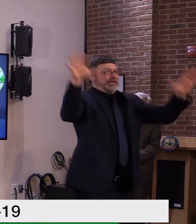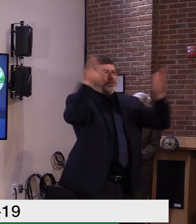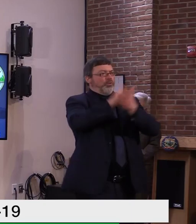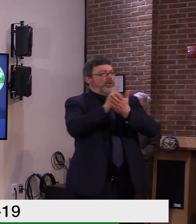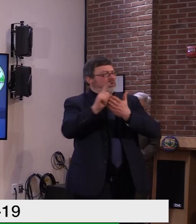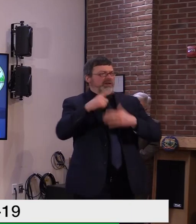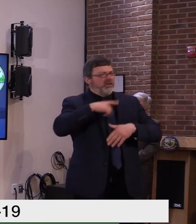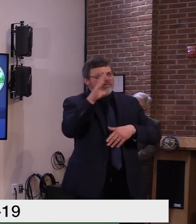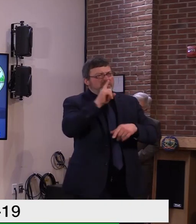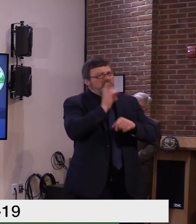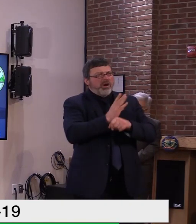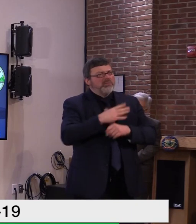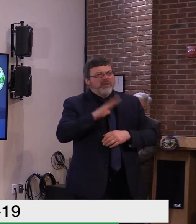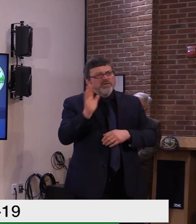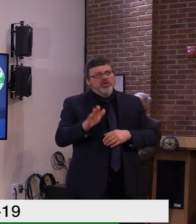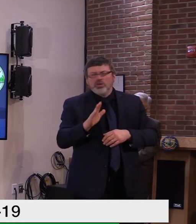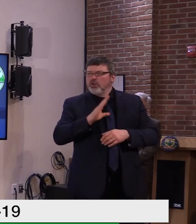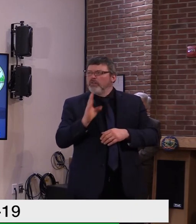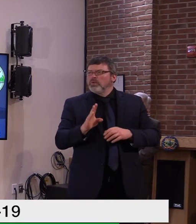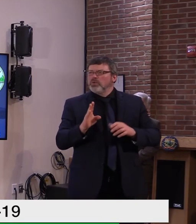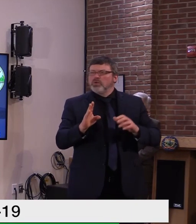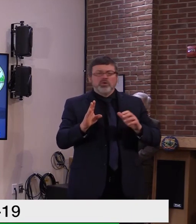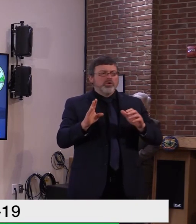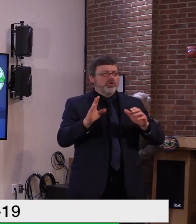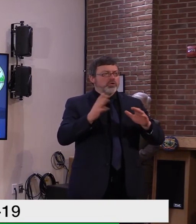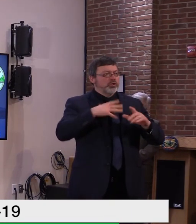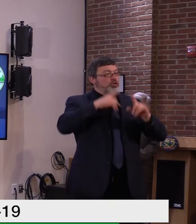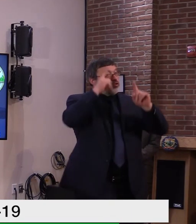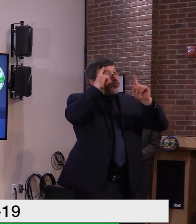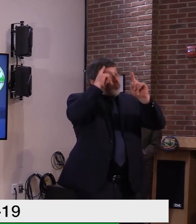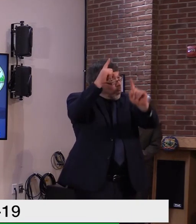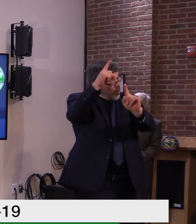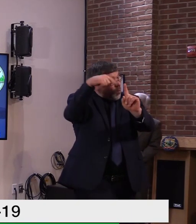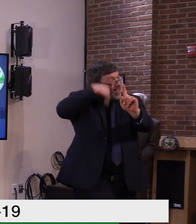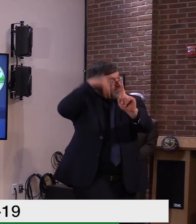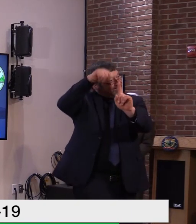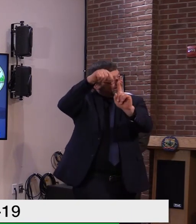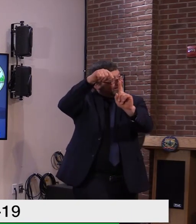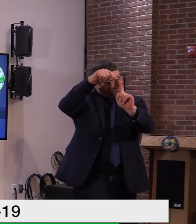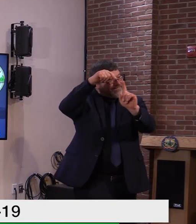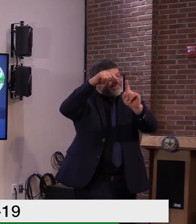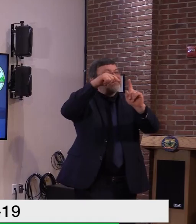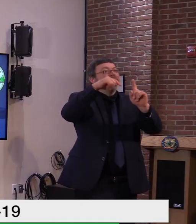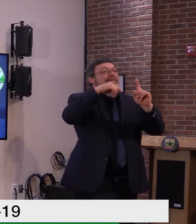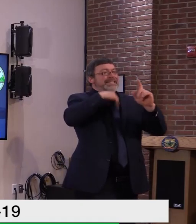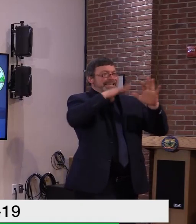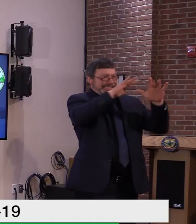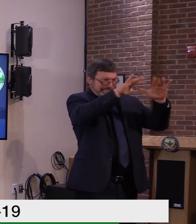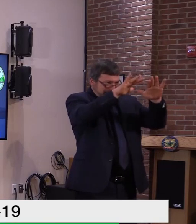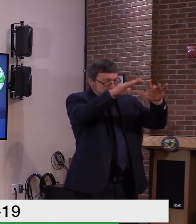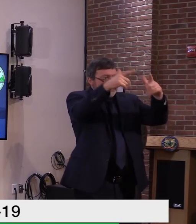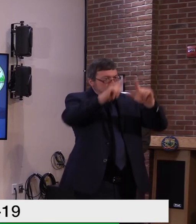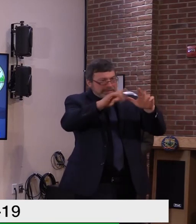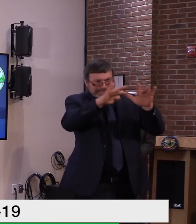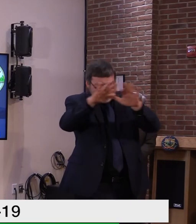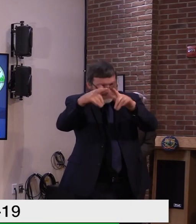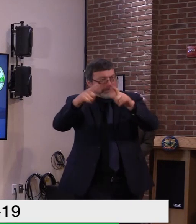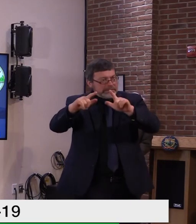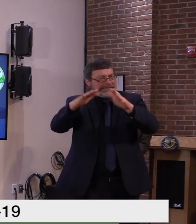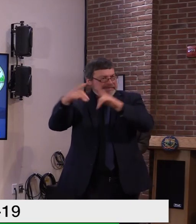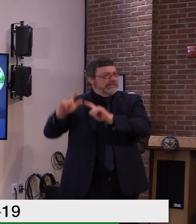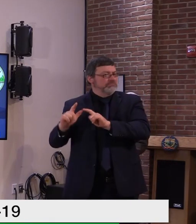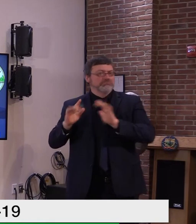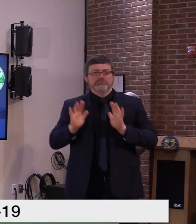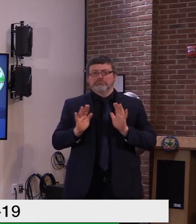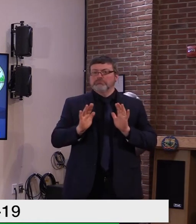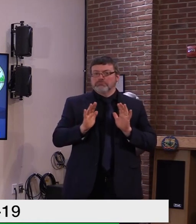issue, because obviously we have to apportion percentages of the vaccine to all of the hospitals across the state, as well